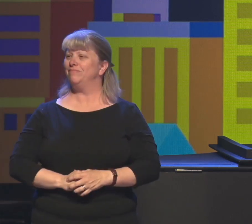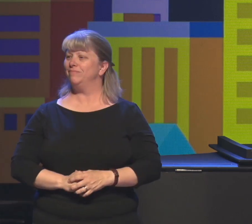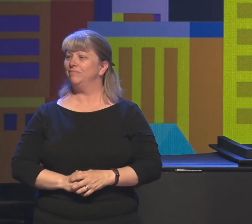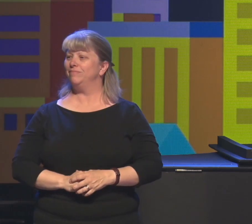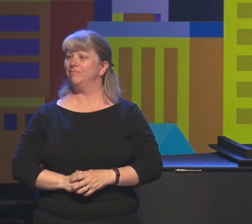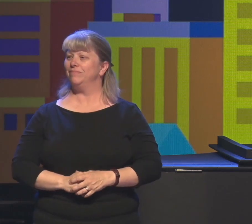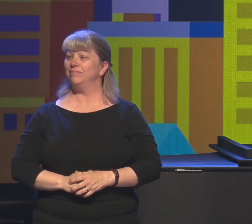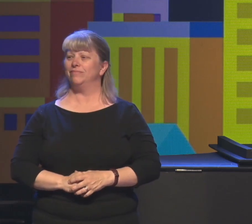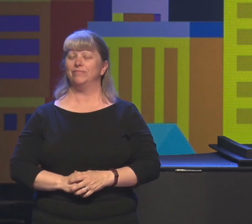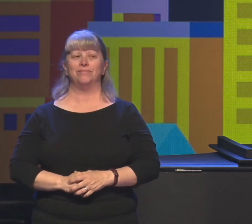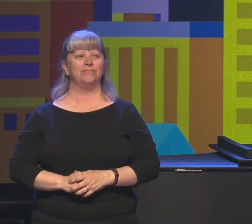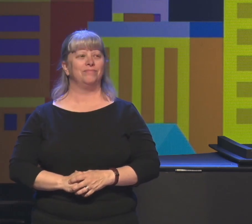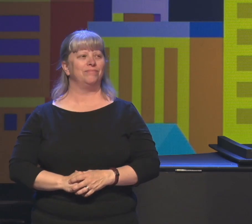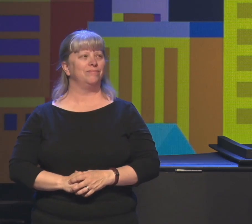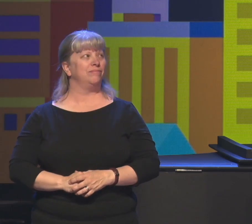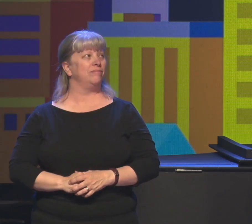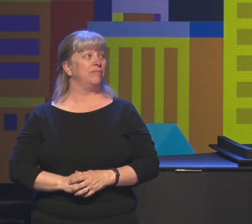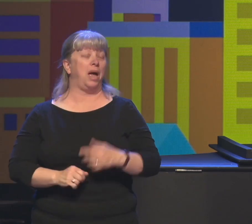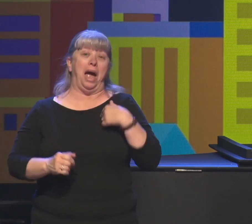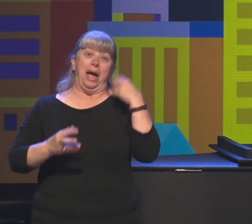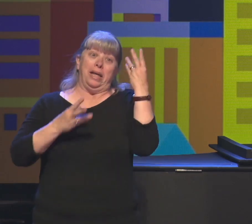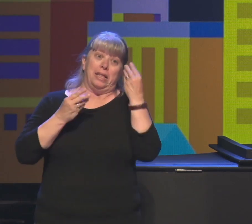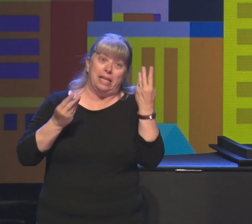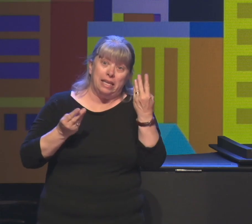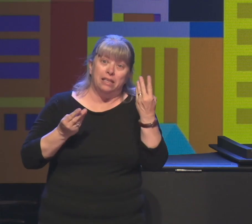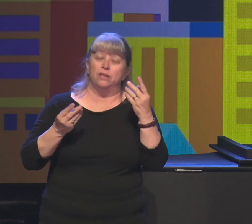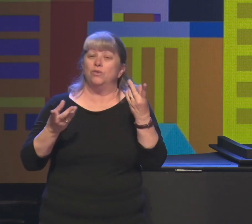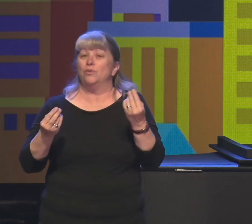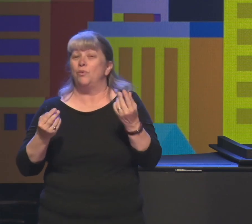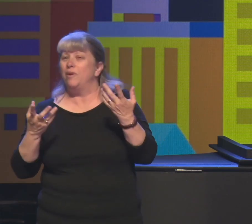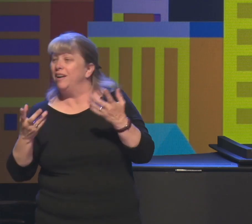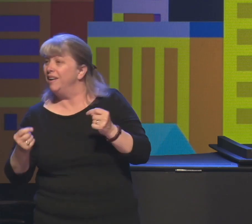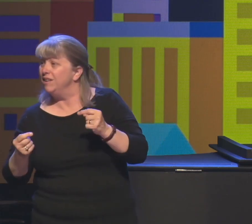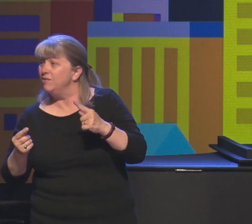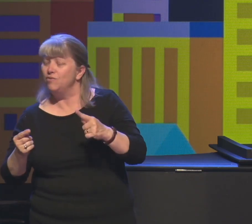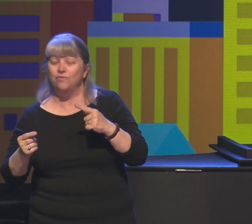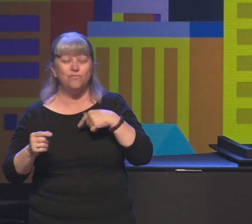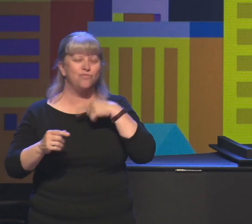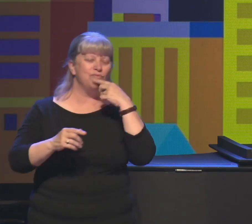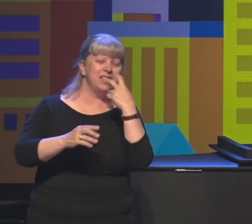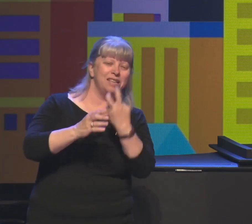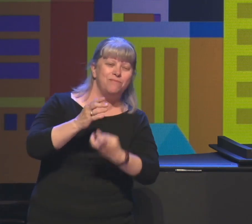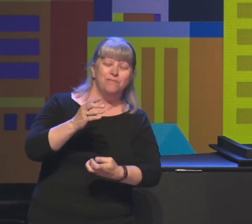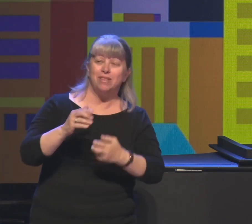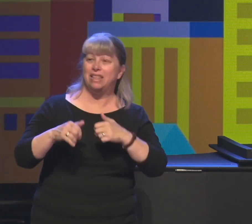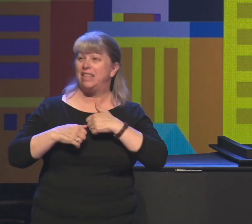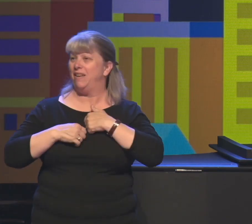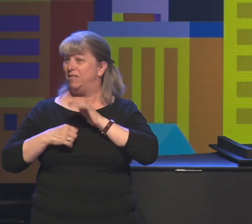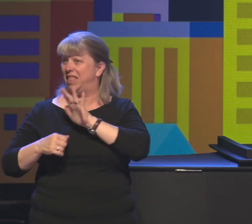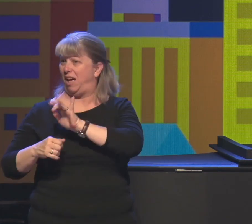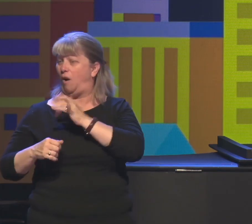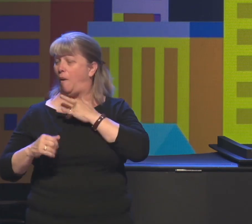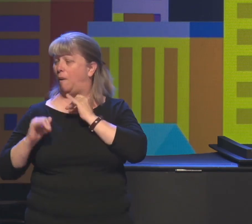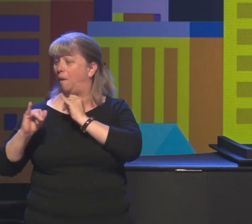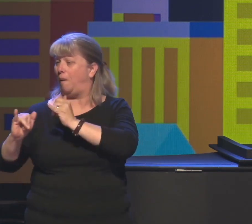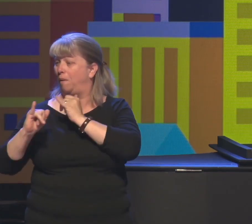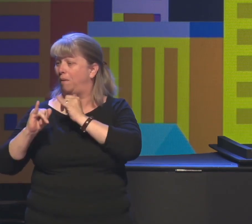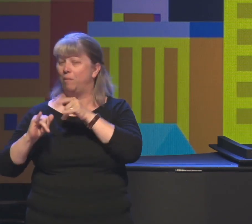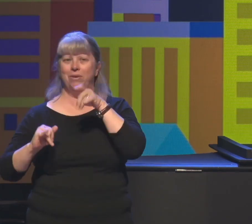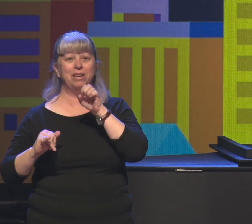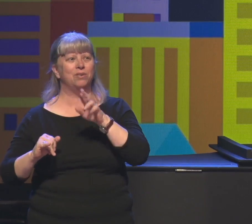And what I think this does, if we live into it, if we really live the heart of Peter, if we